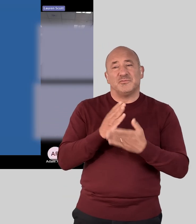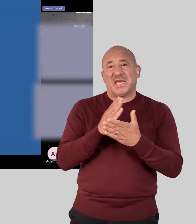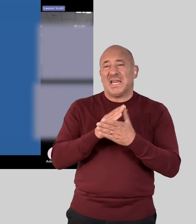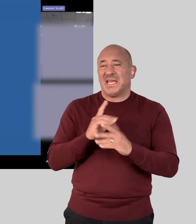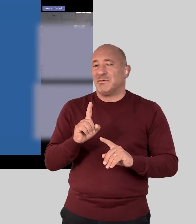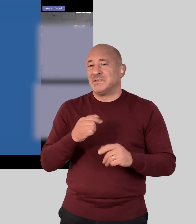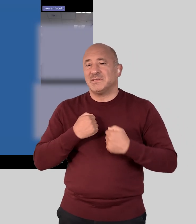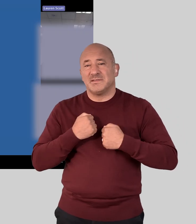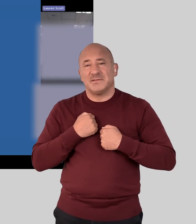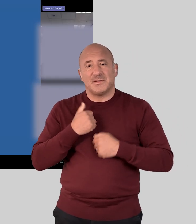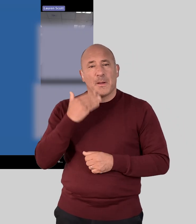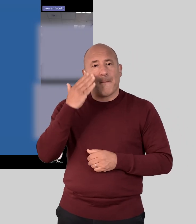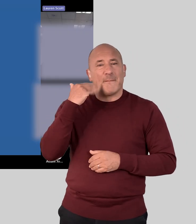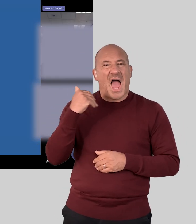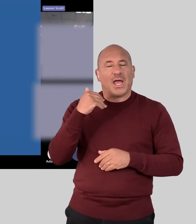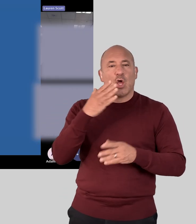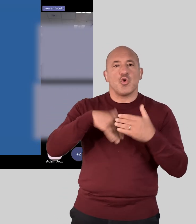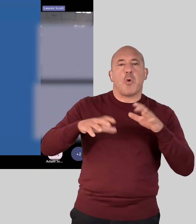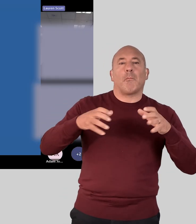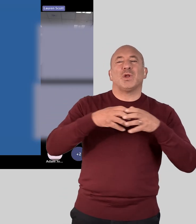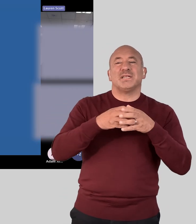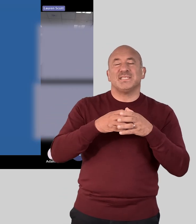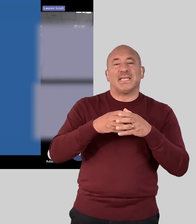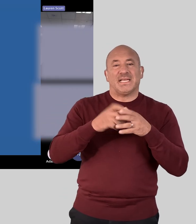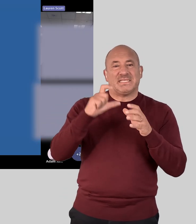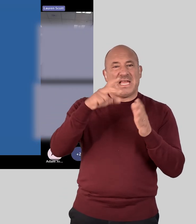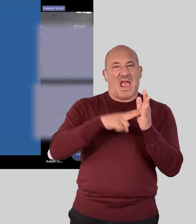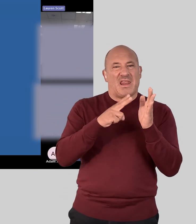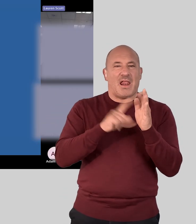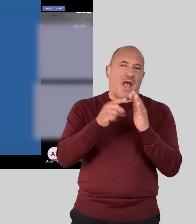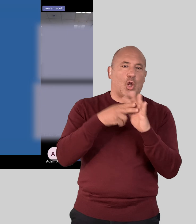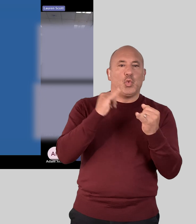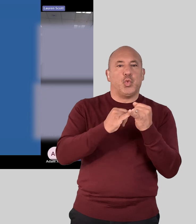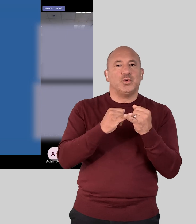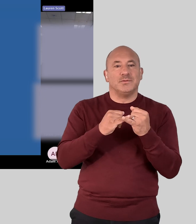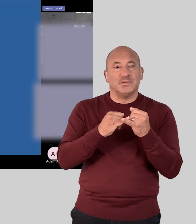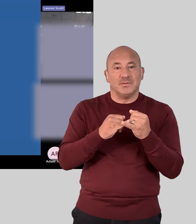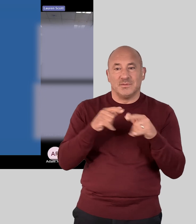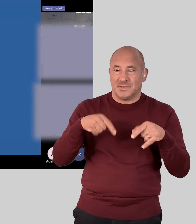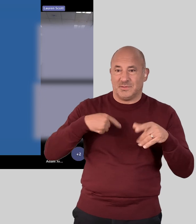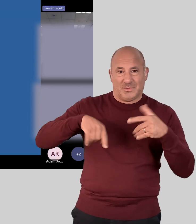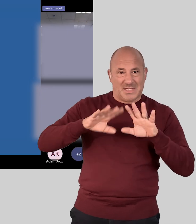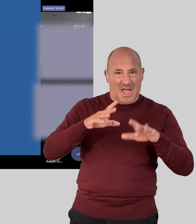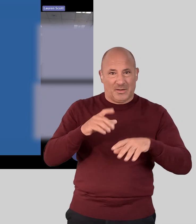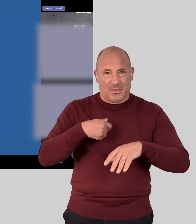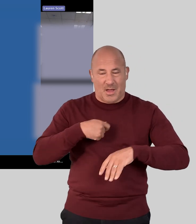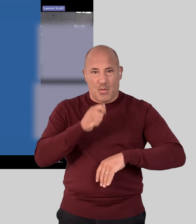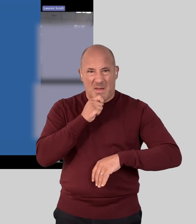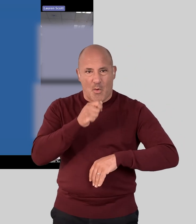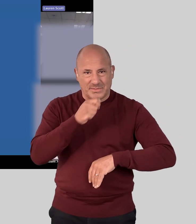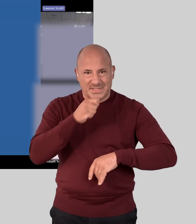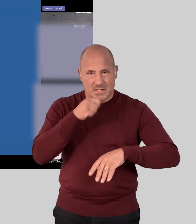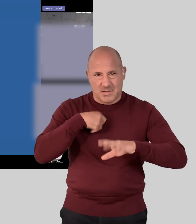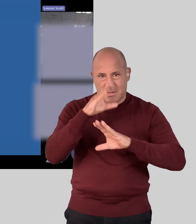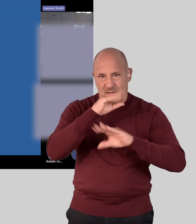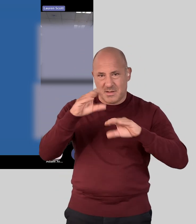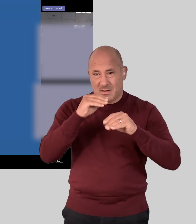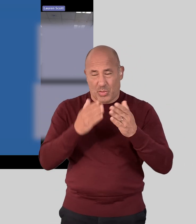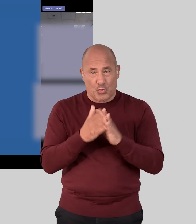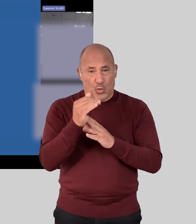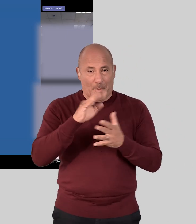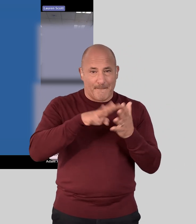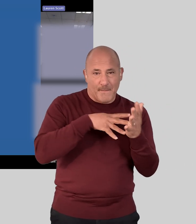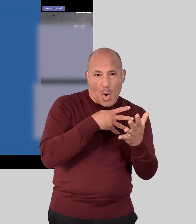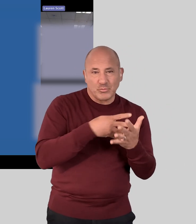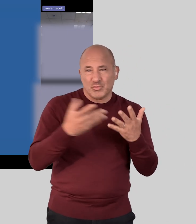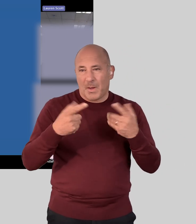from going under. I think it was Chuck D who said, it's the CNN of the Black community. It's actually reporting on all of these things that we've experienced in poetry